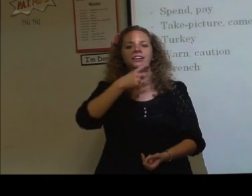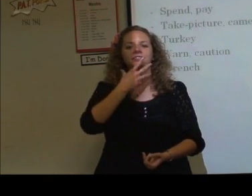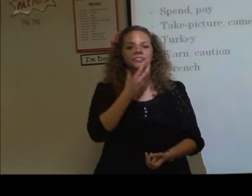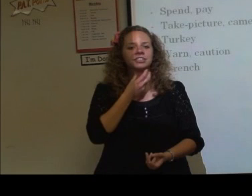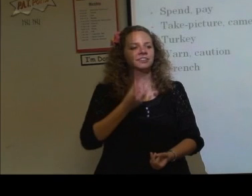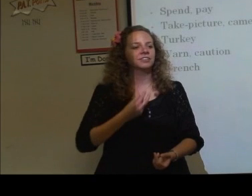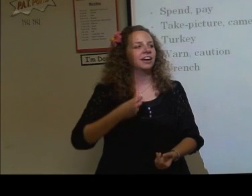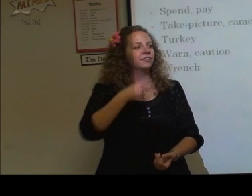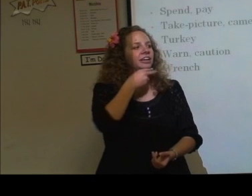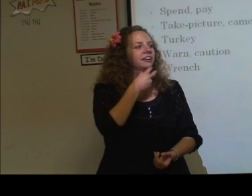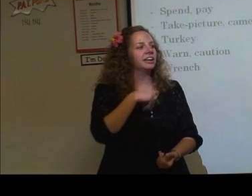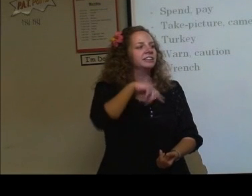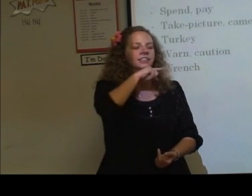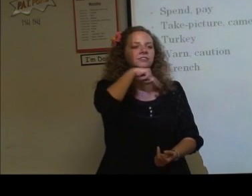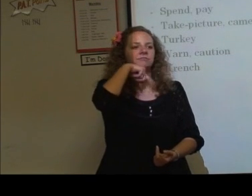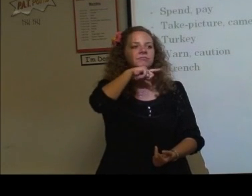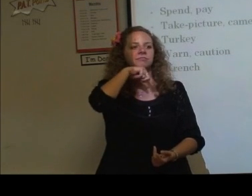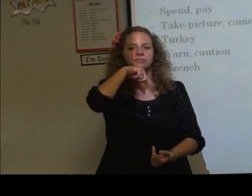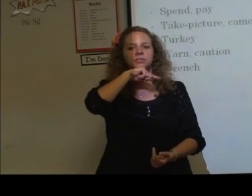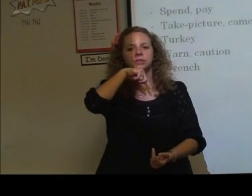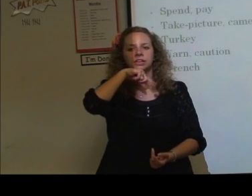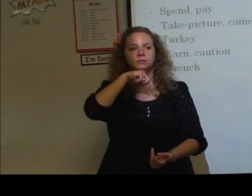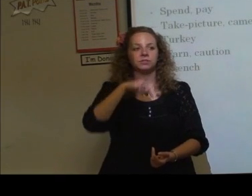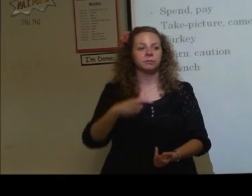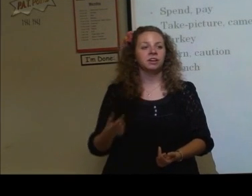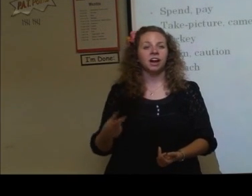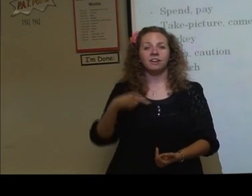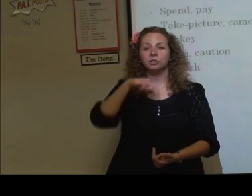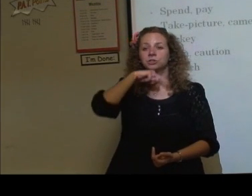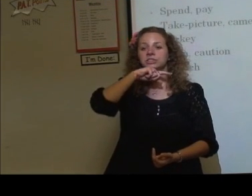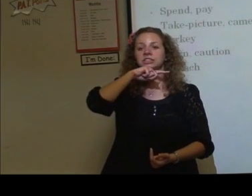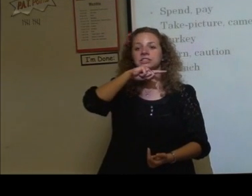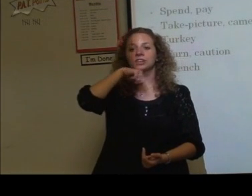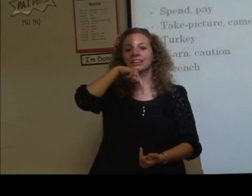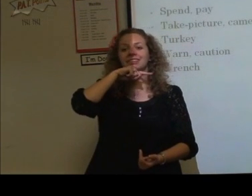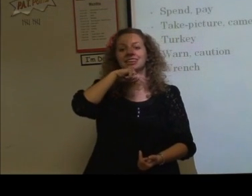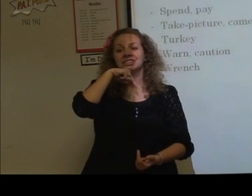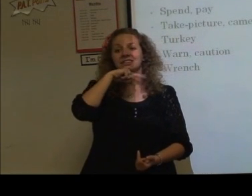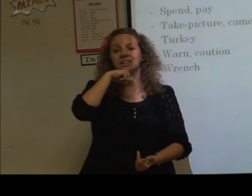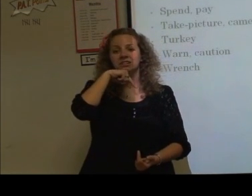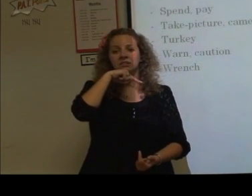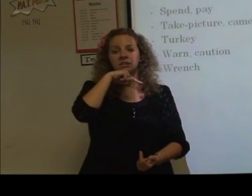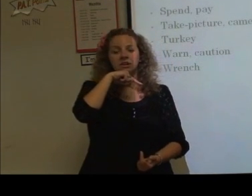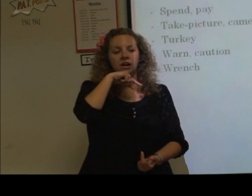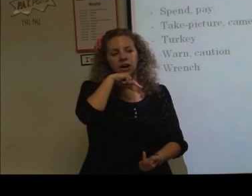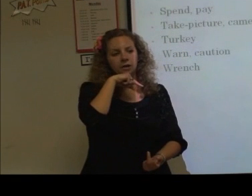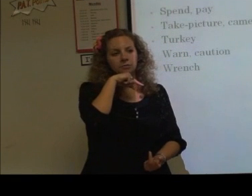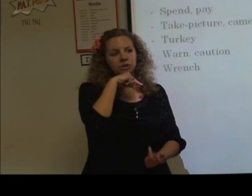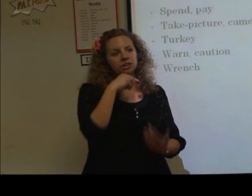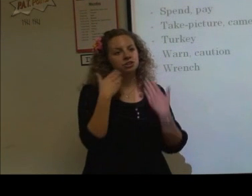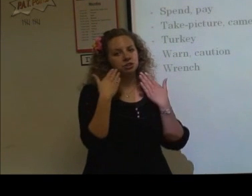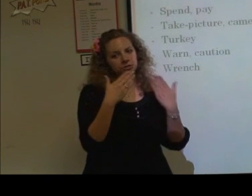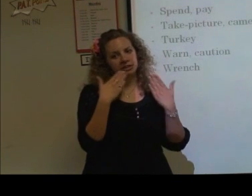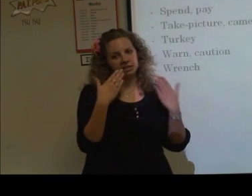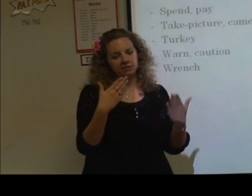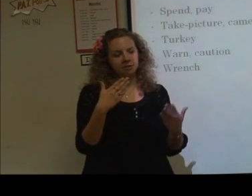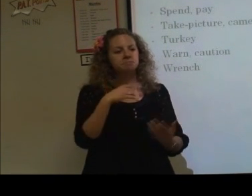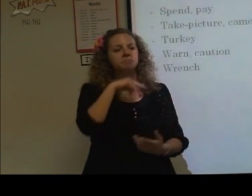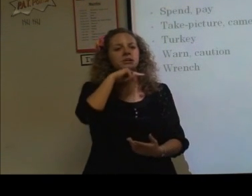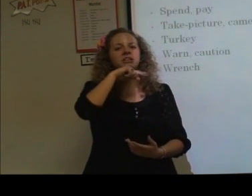the stuff they have right here hanging down. That's where that comes from. I've also seen this for like Thanksgiving. Or you can just do Thanksgiving, but like